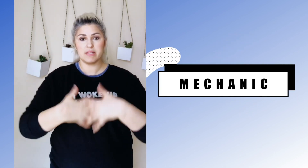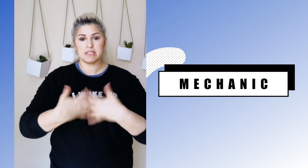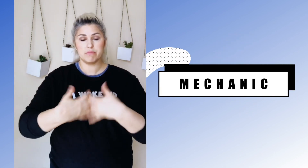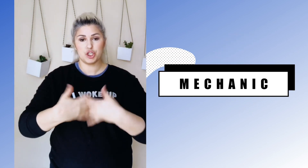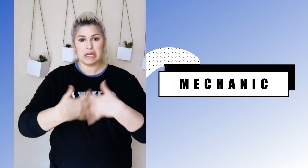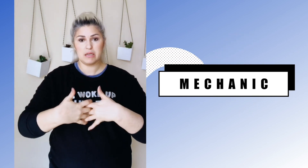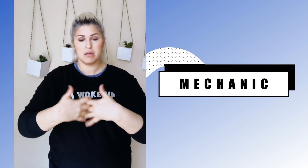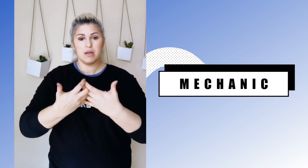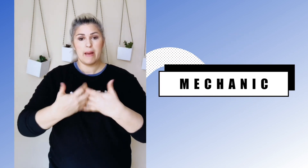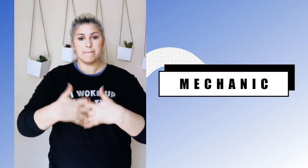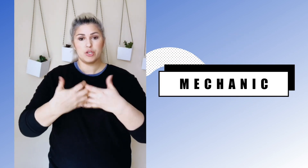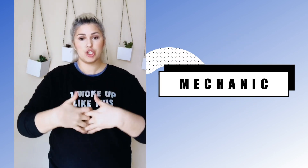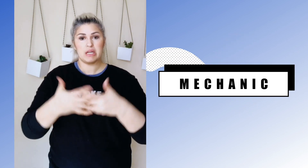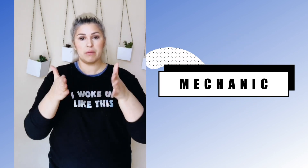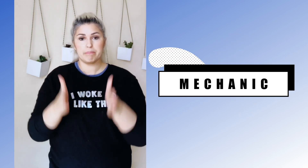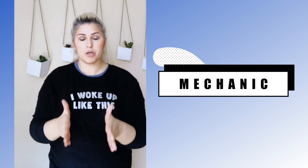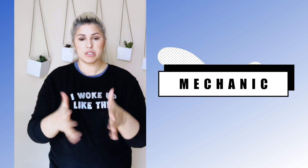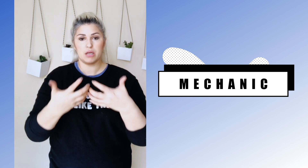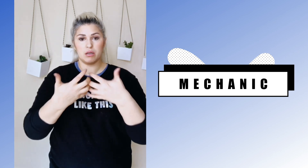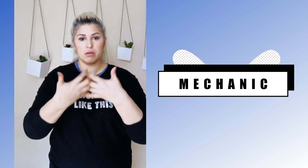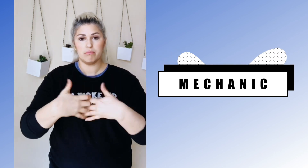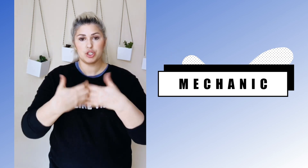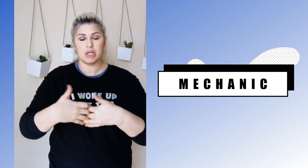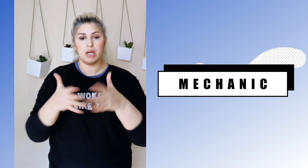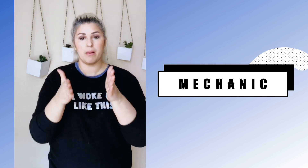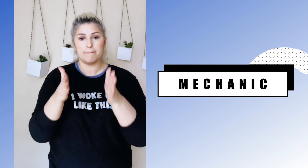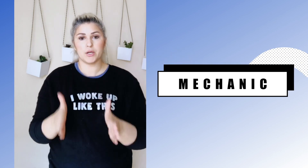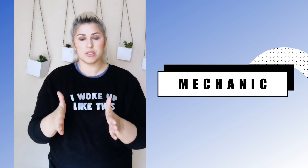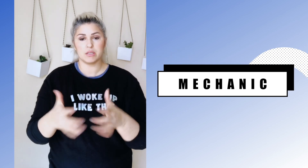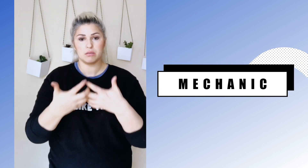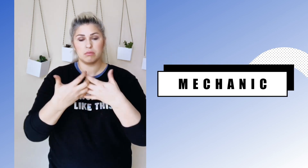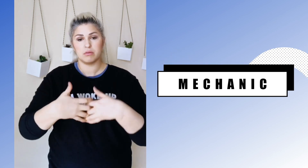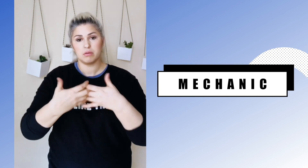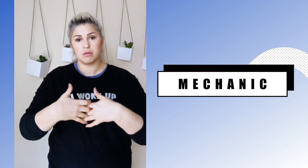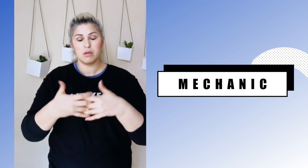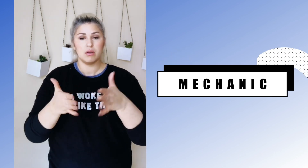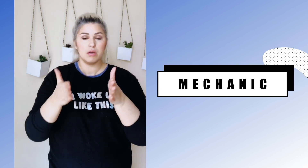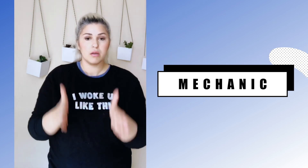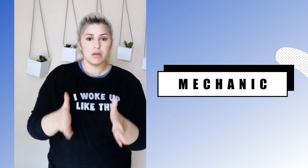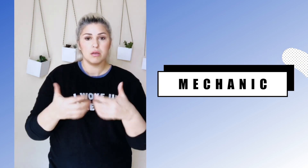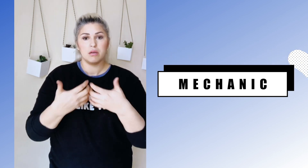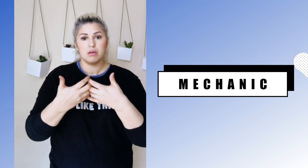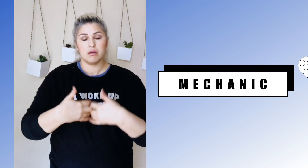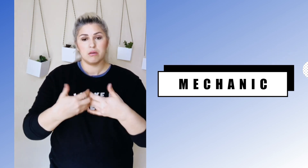together, and this is machine, machine, person, machine, person.